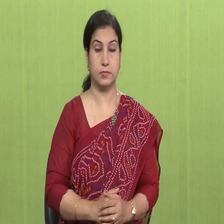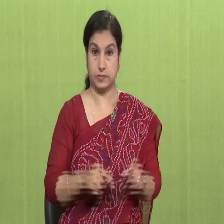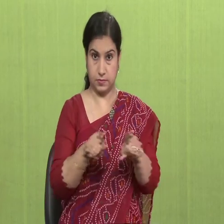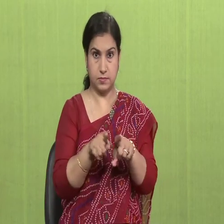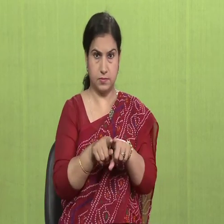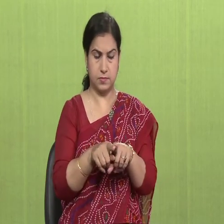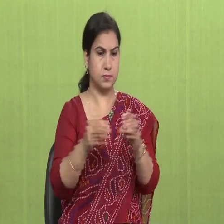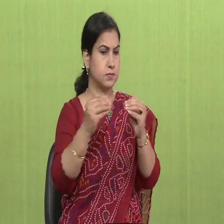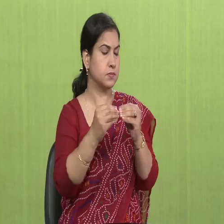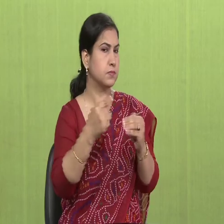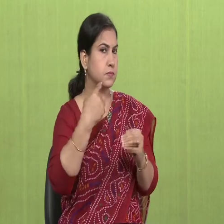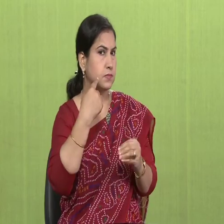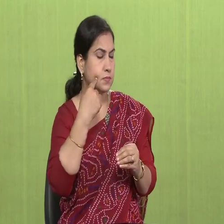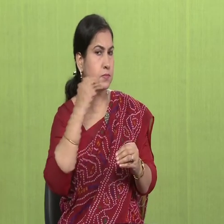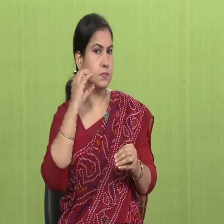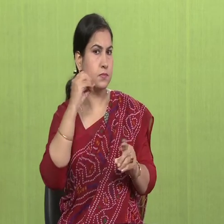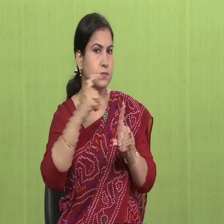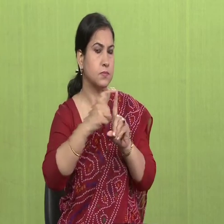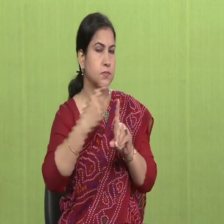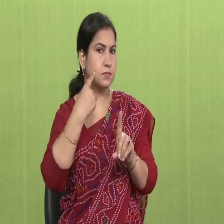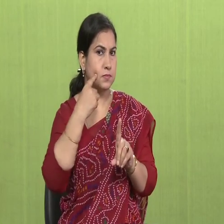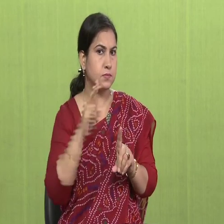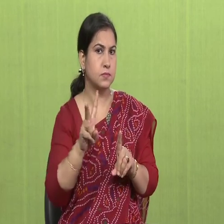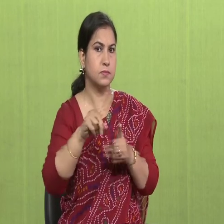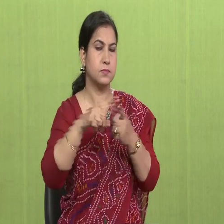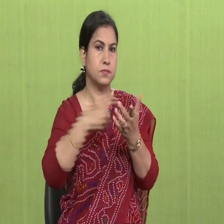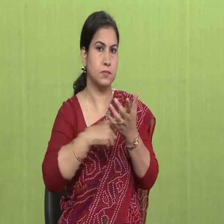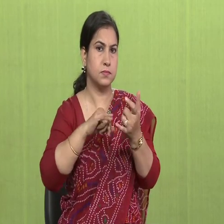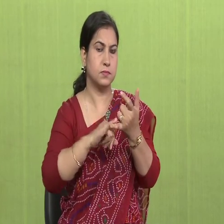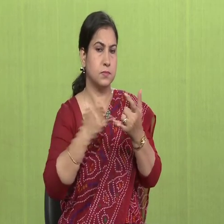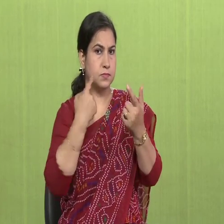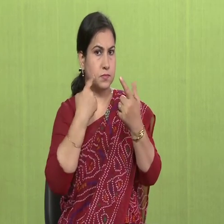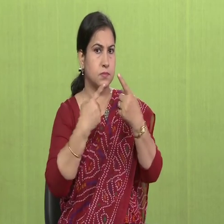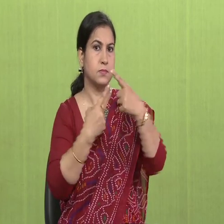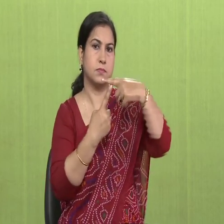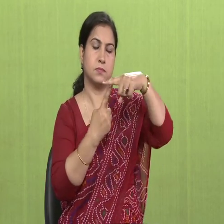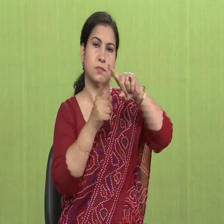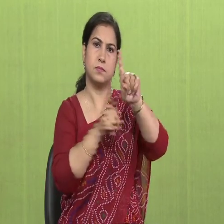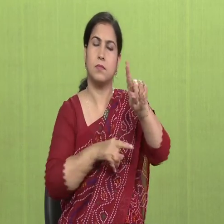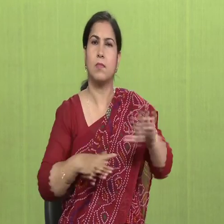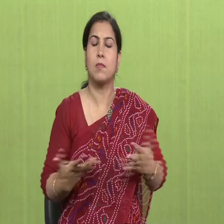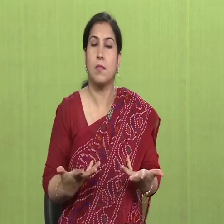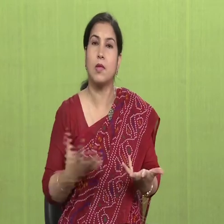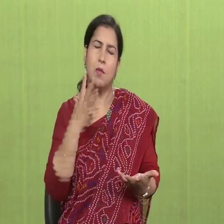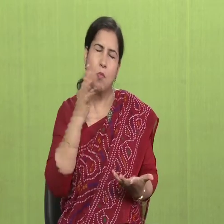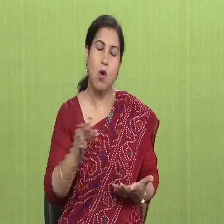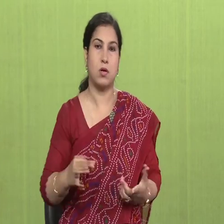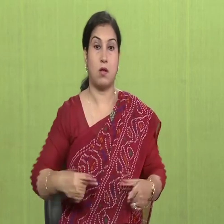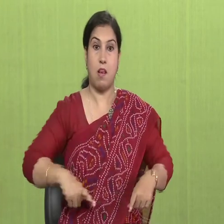Biodiversity is fundamental to the existence of life on the earth, and